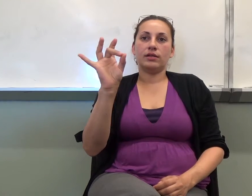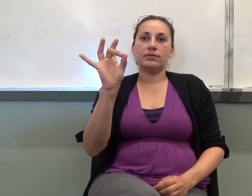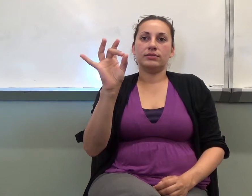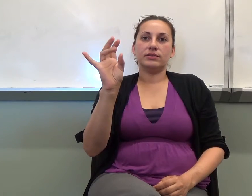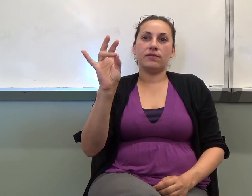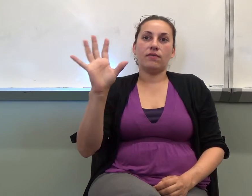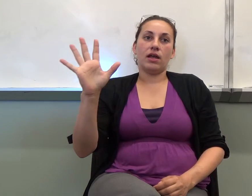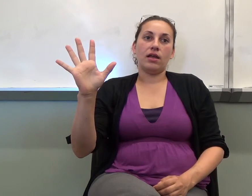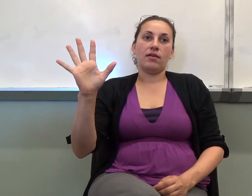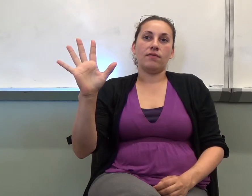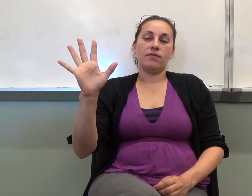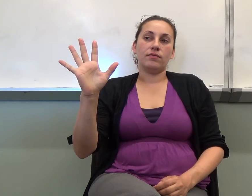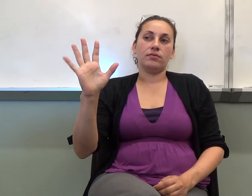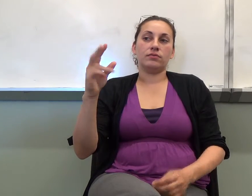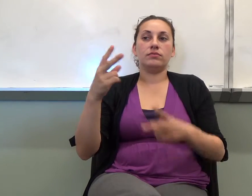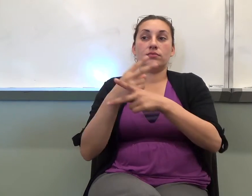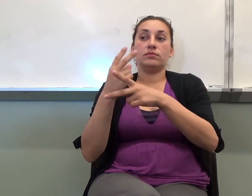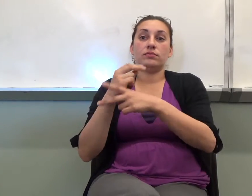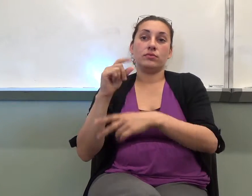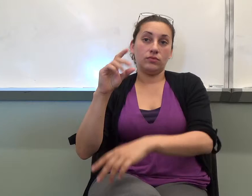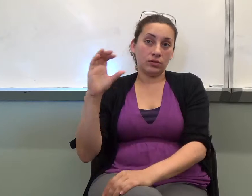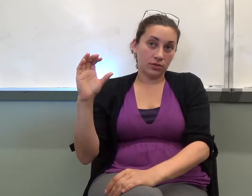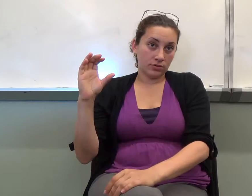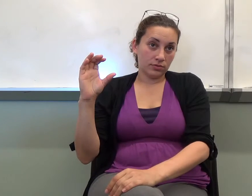0.0875. Again, multiplying by 100, that would give us